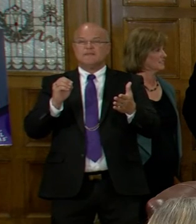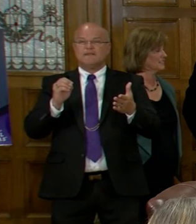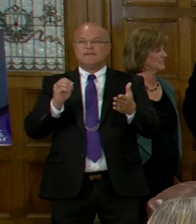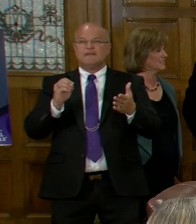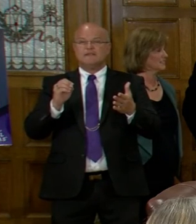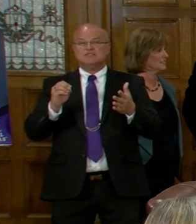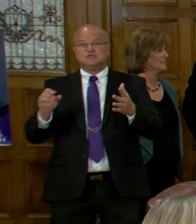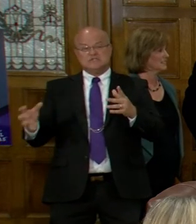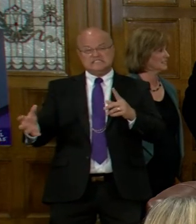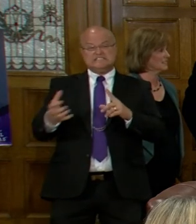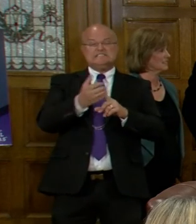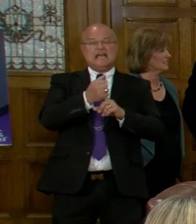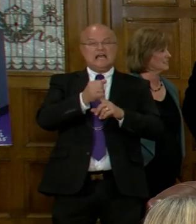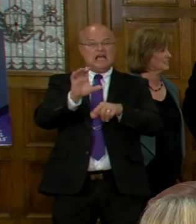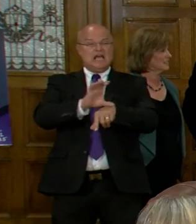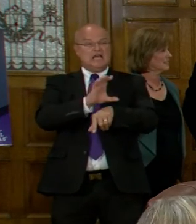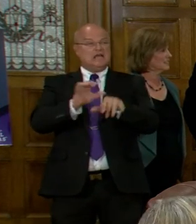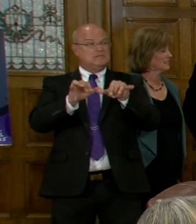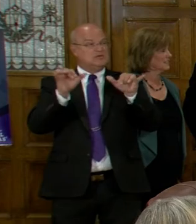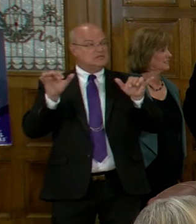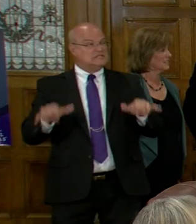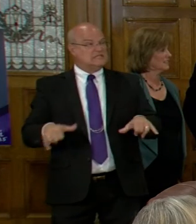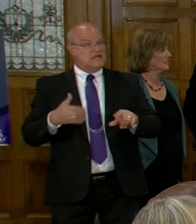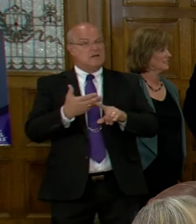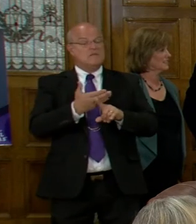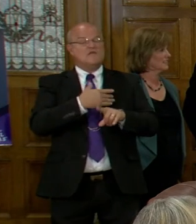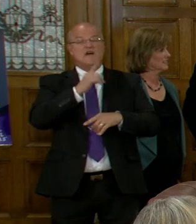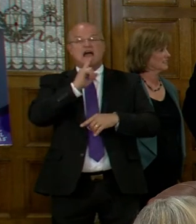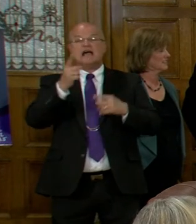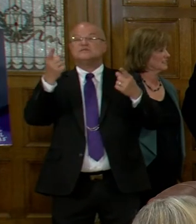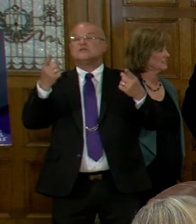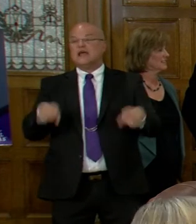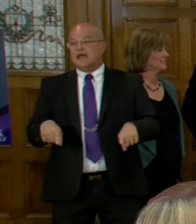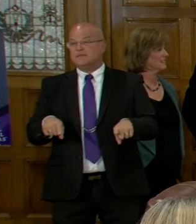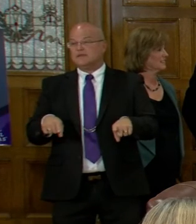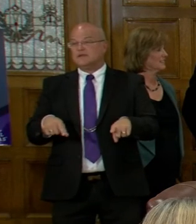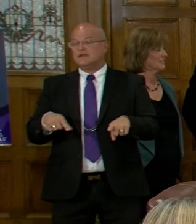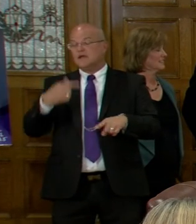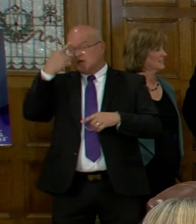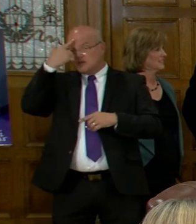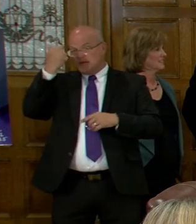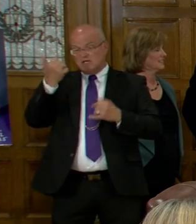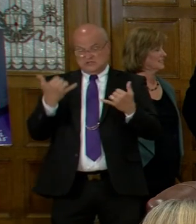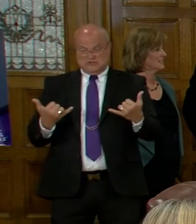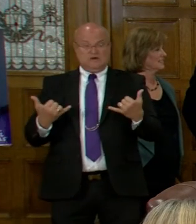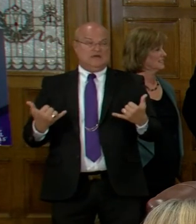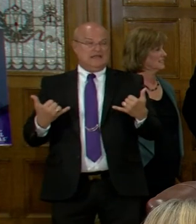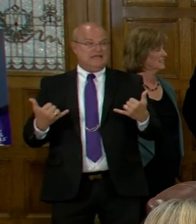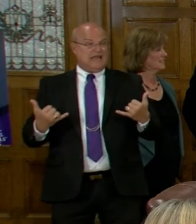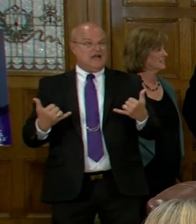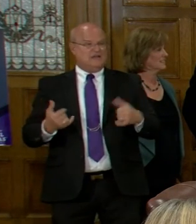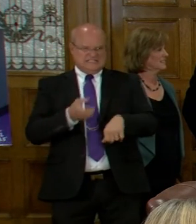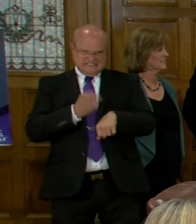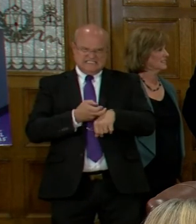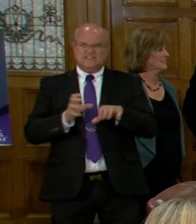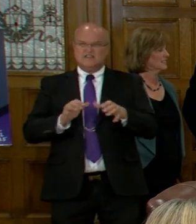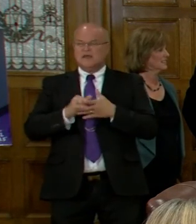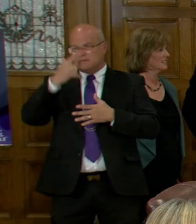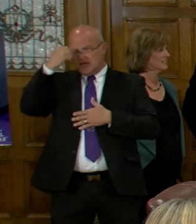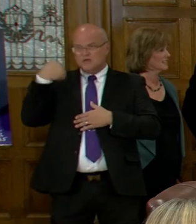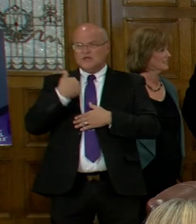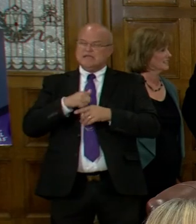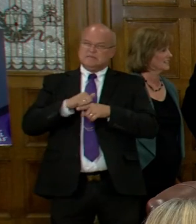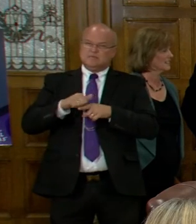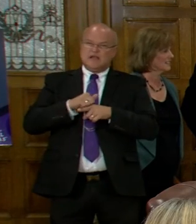to attack computer systems before they actually happen, because at the moment it's tough to do that because we'd